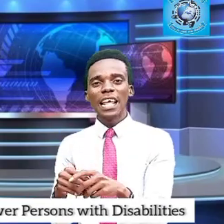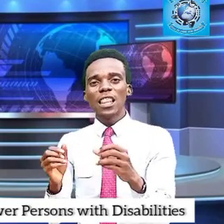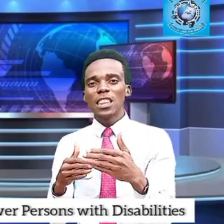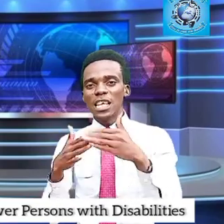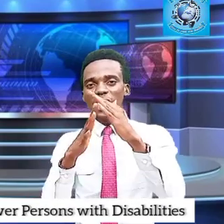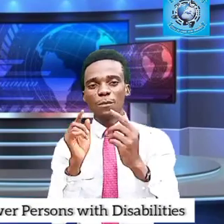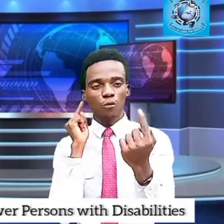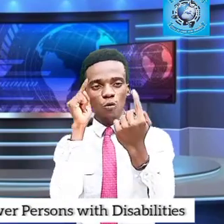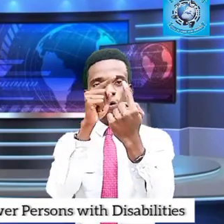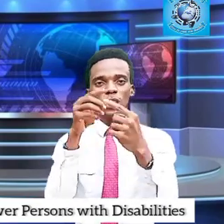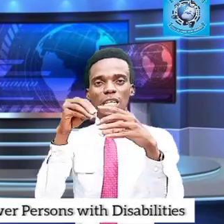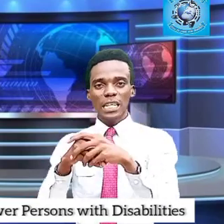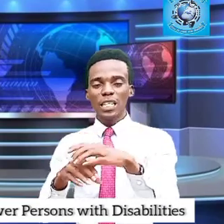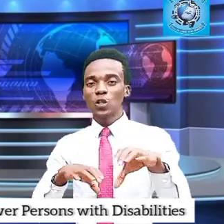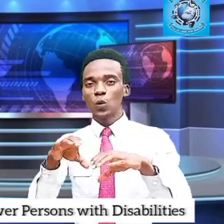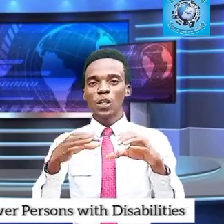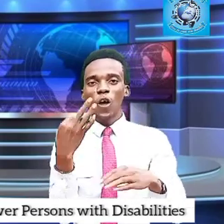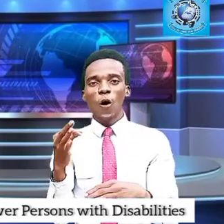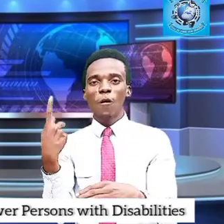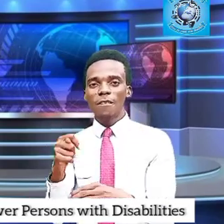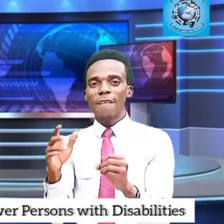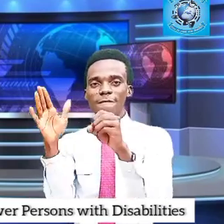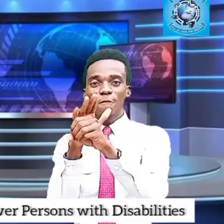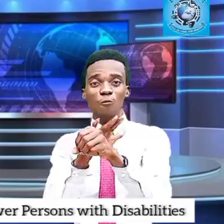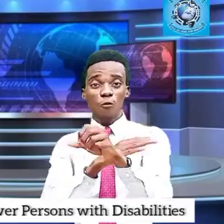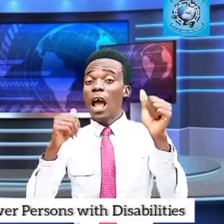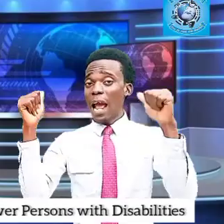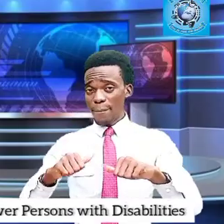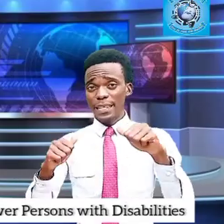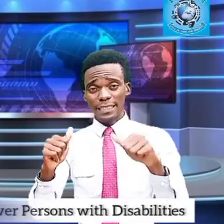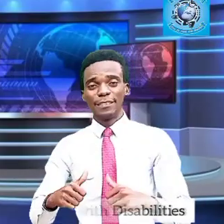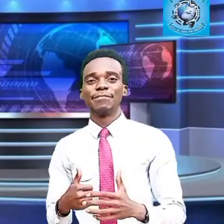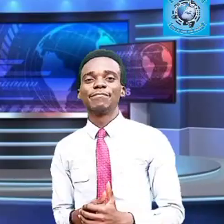leadership growth in the actualization of their full potentials.